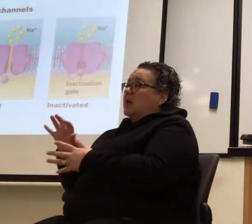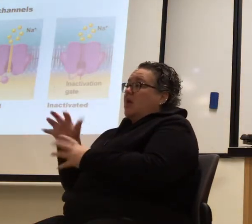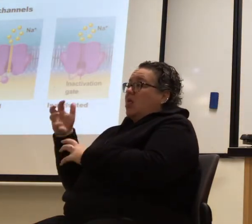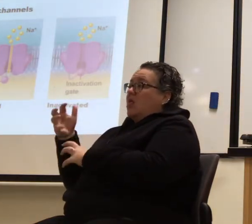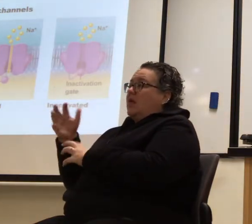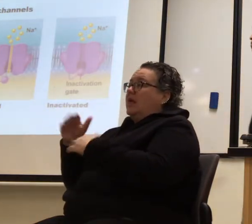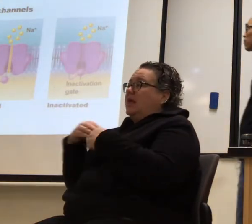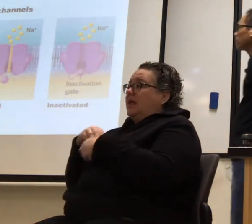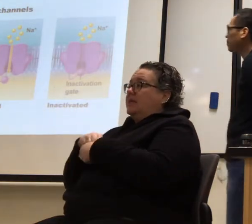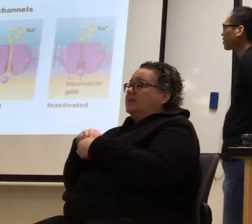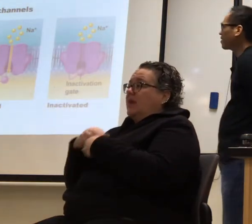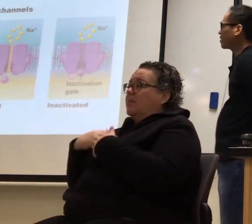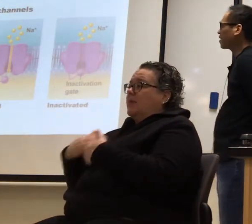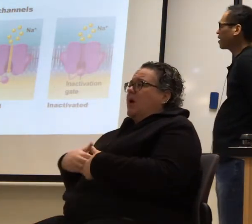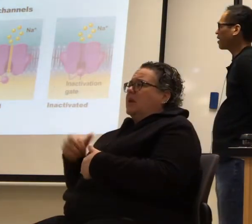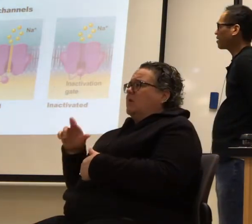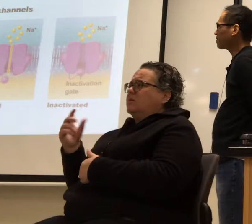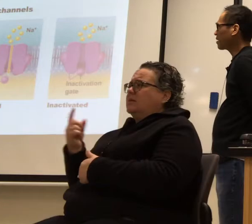or